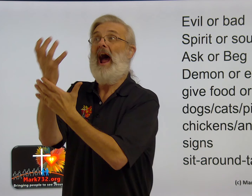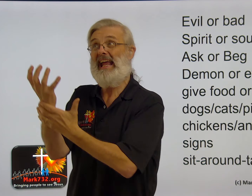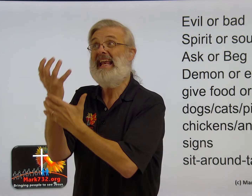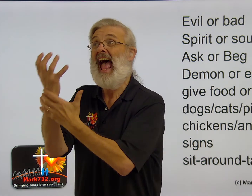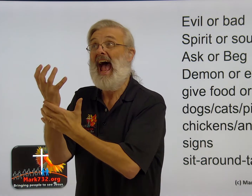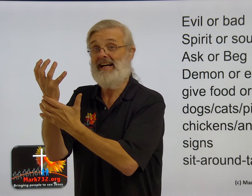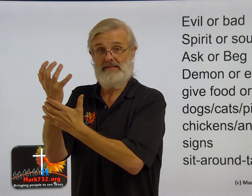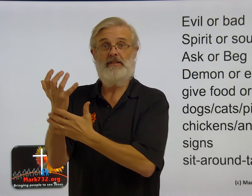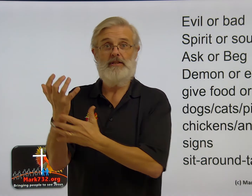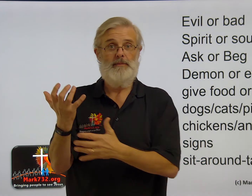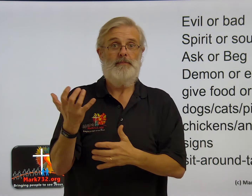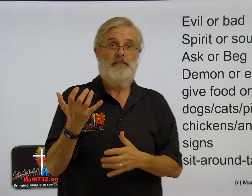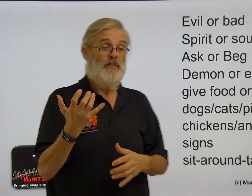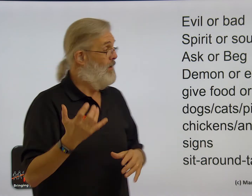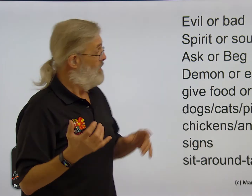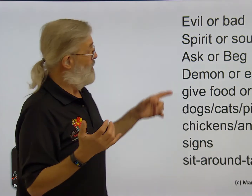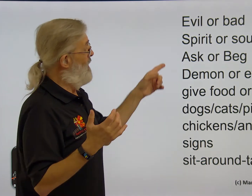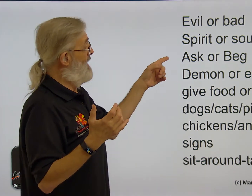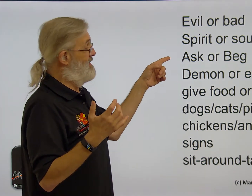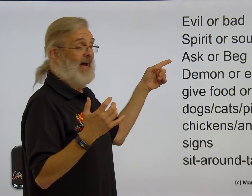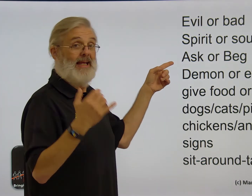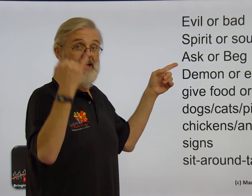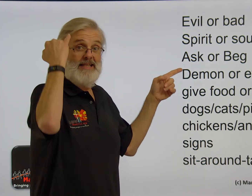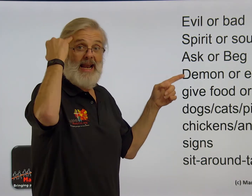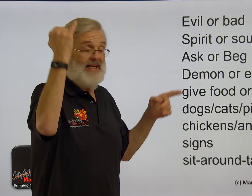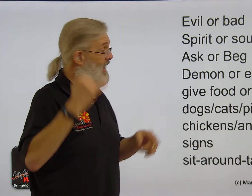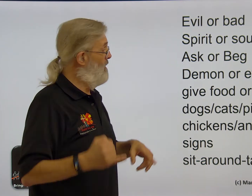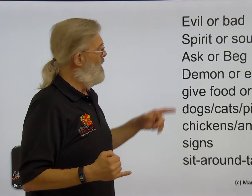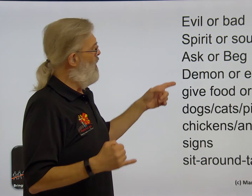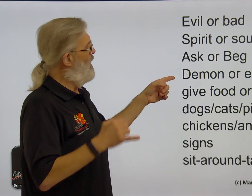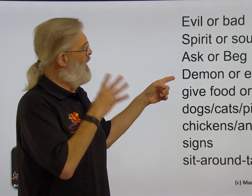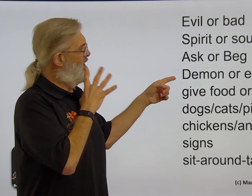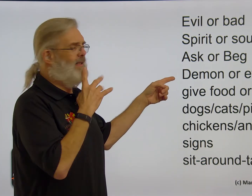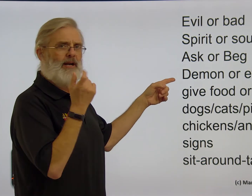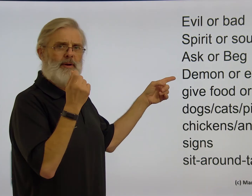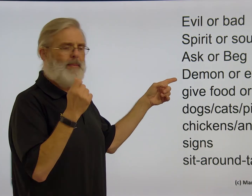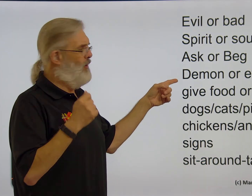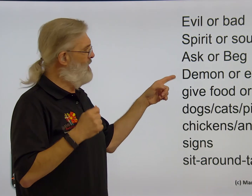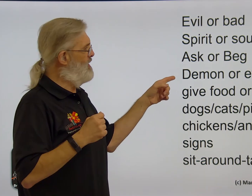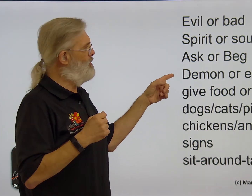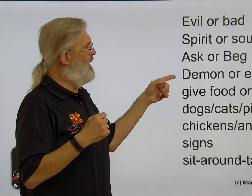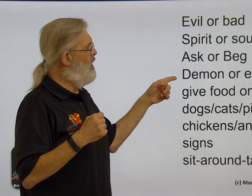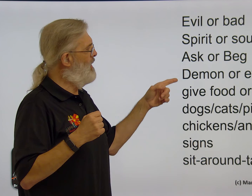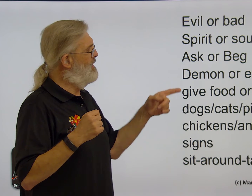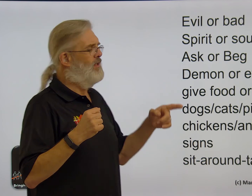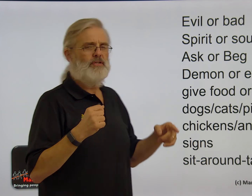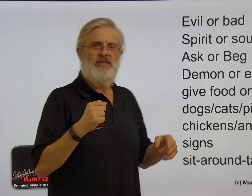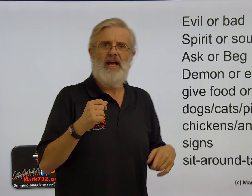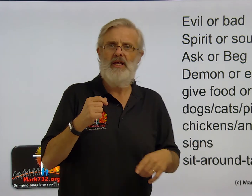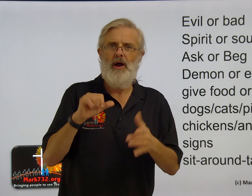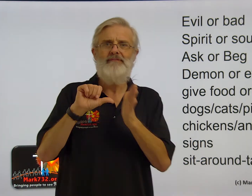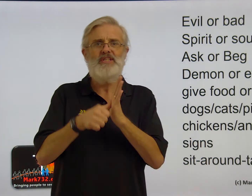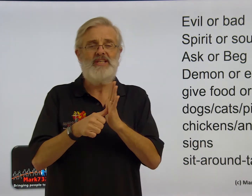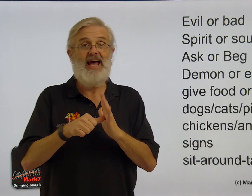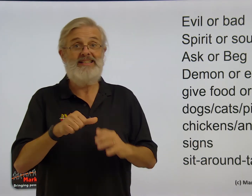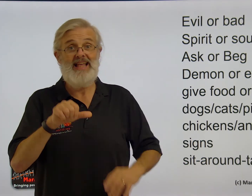can ask so that's that again that idea we talked a little bit about this but I wanted to say you know emphasize that